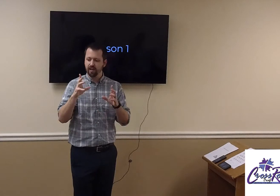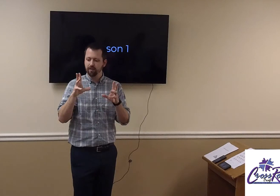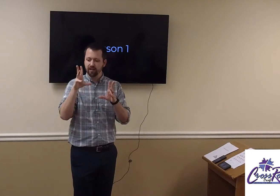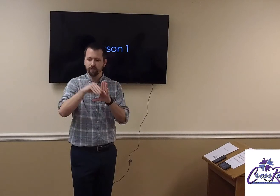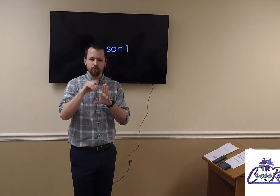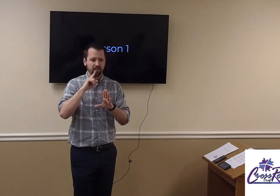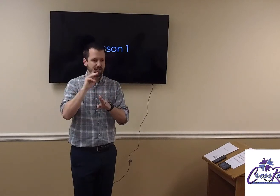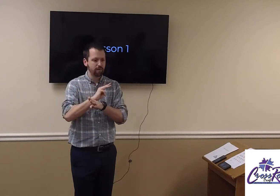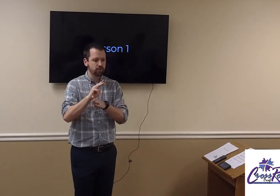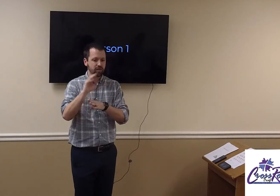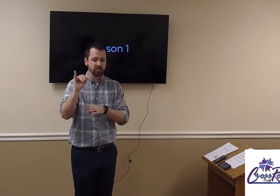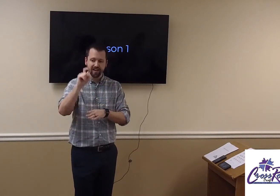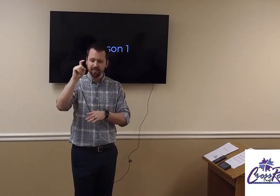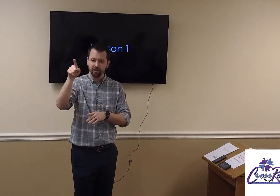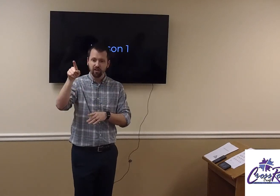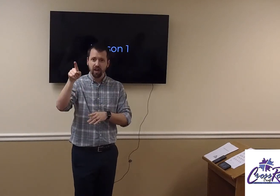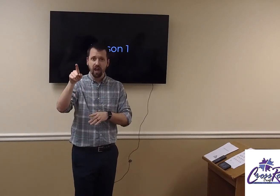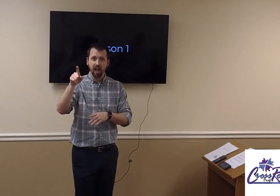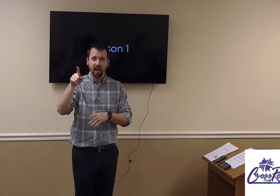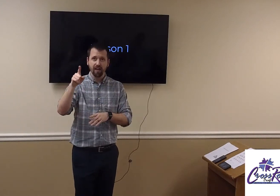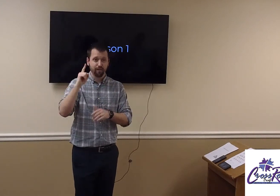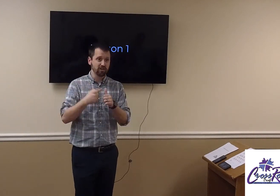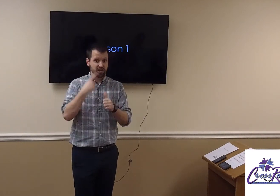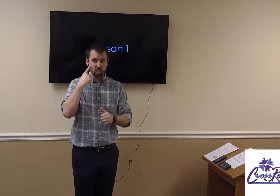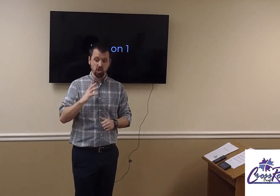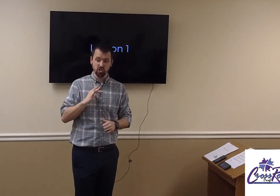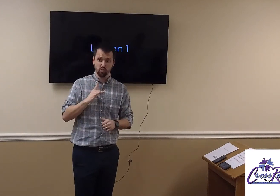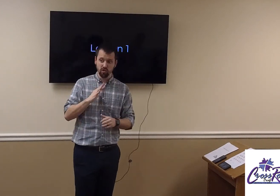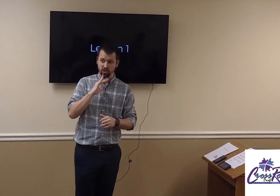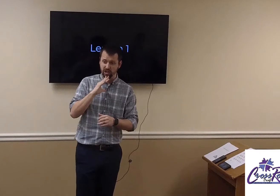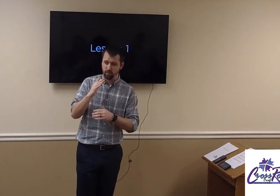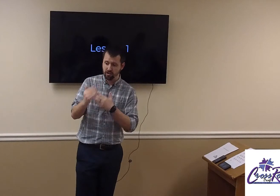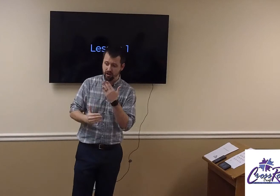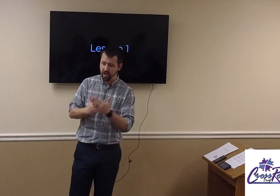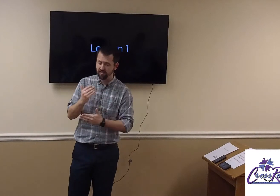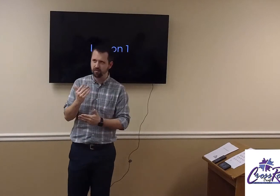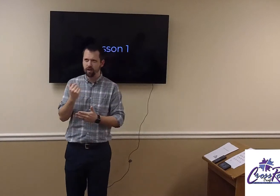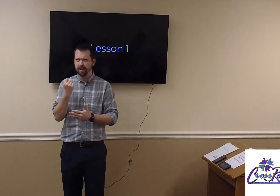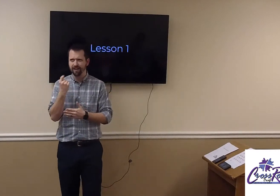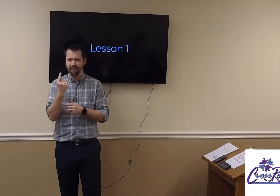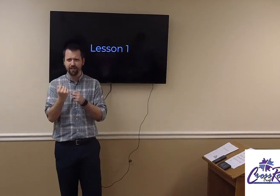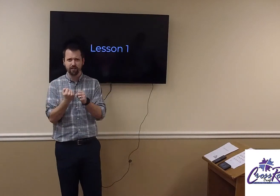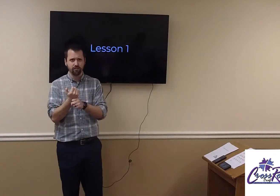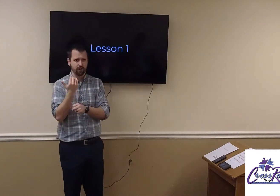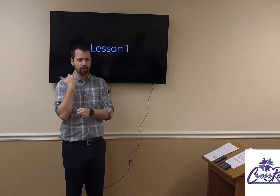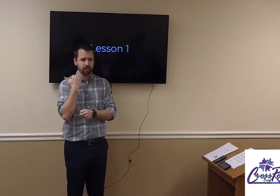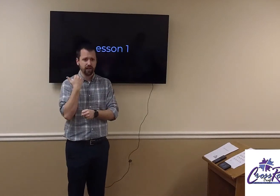up getting involved with the deaf ministry in Jacksonville. At first I just thought, so cool, they're talking with their hands. That was probably about 11 years ago.